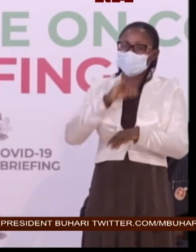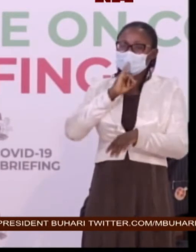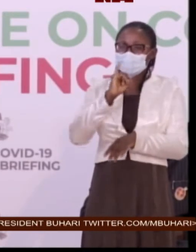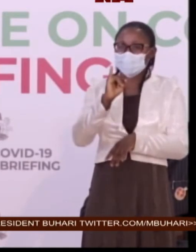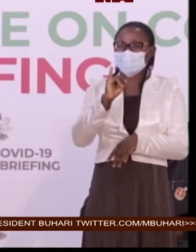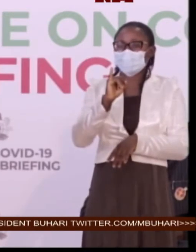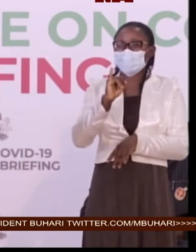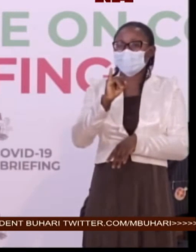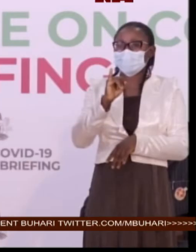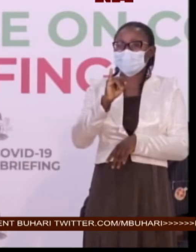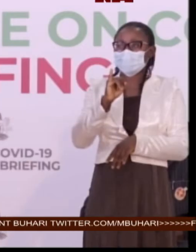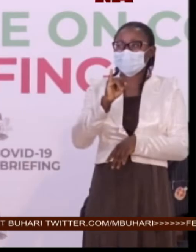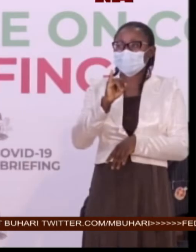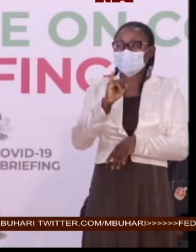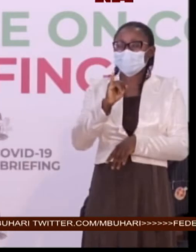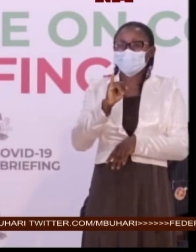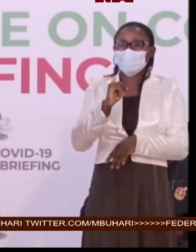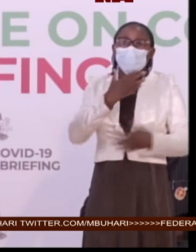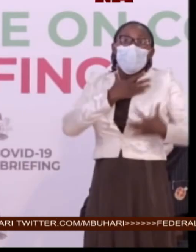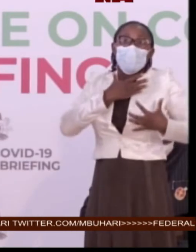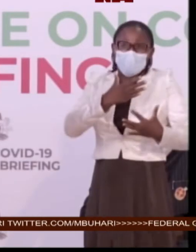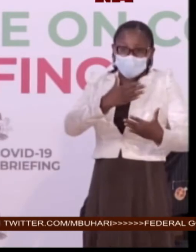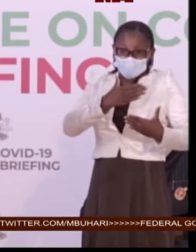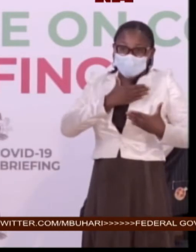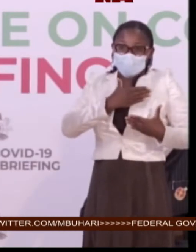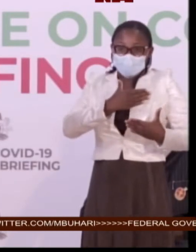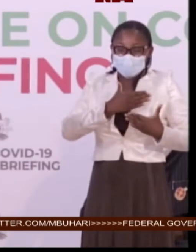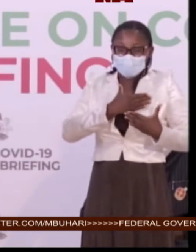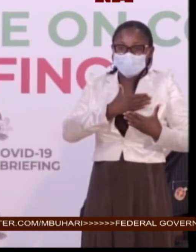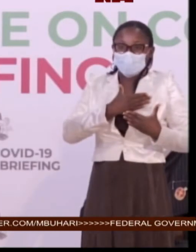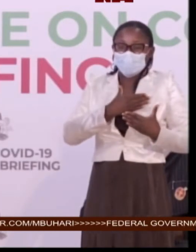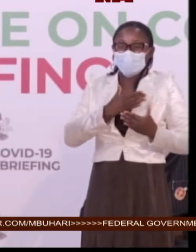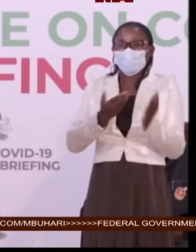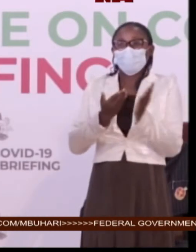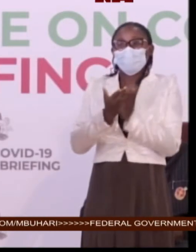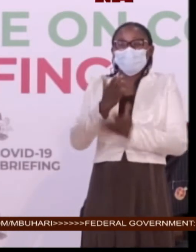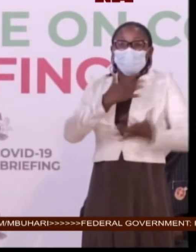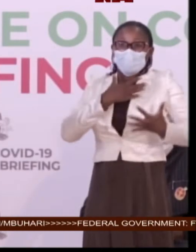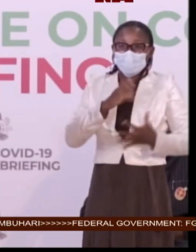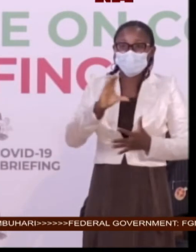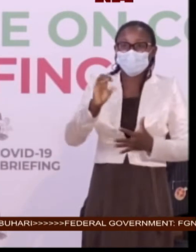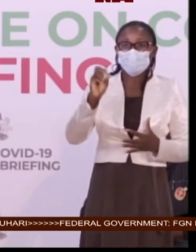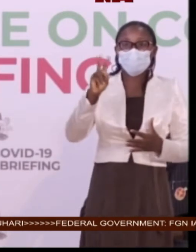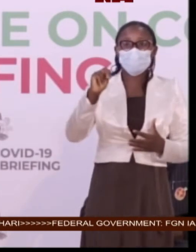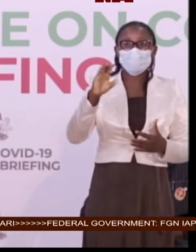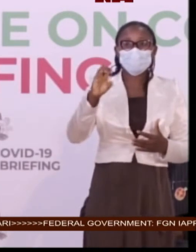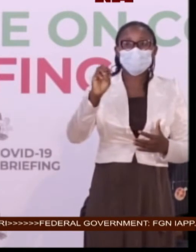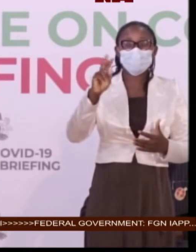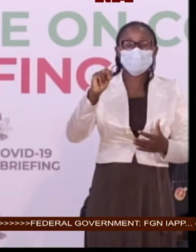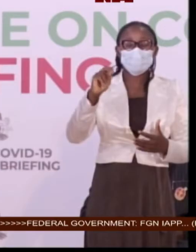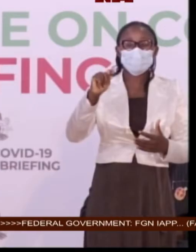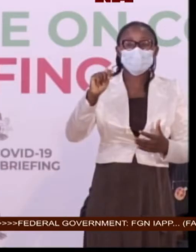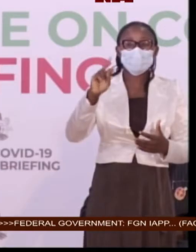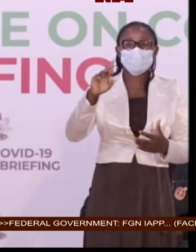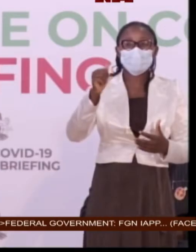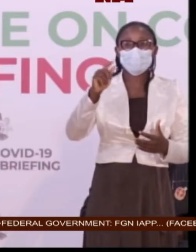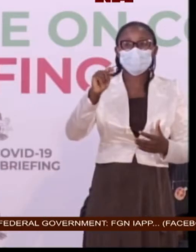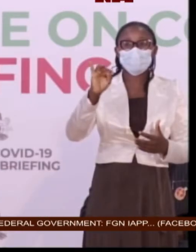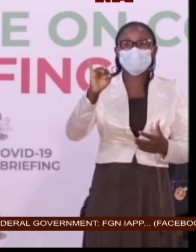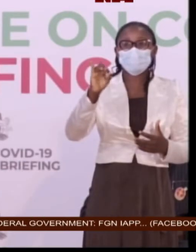is delivering oxygen through oxygen concentrators. And this is what